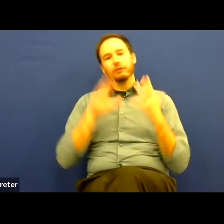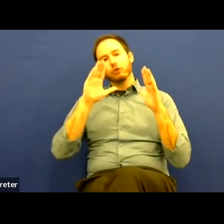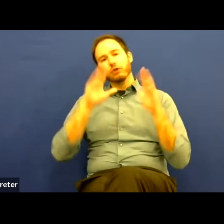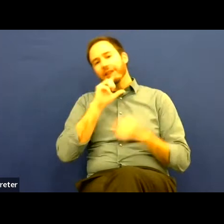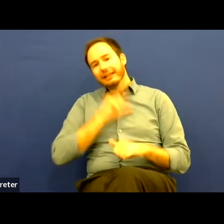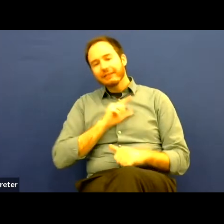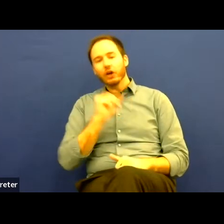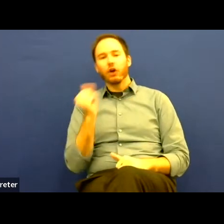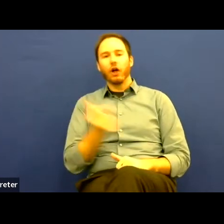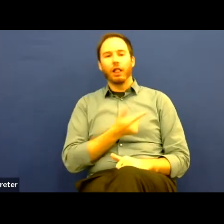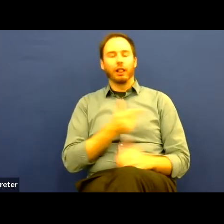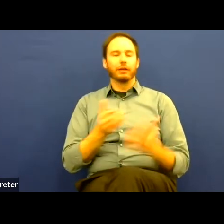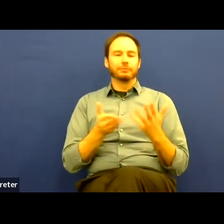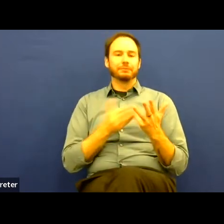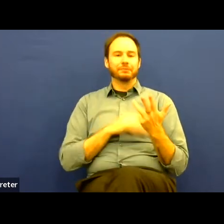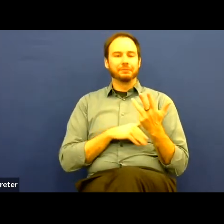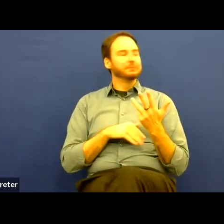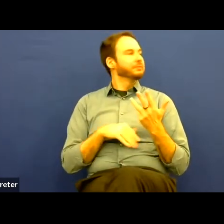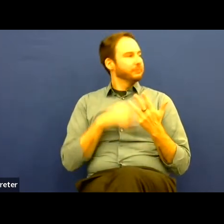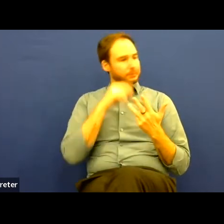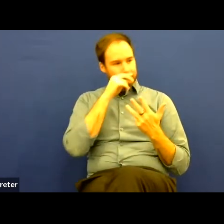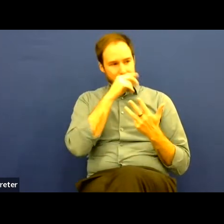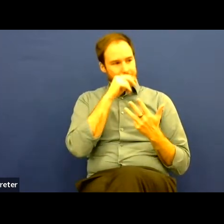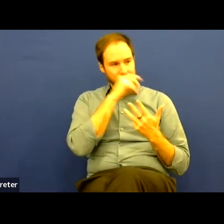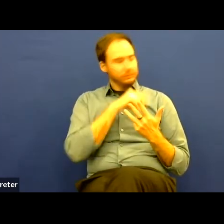wonderful Thanksgiving, everybody.